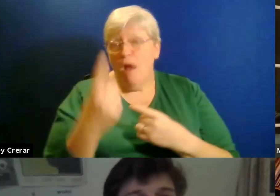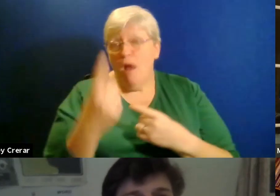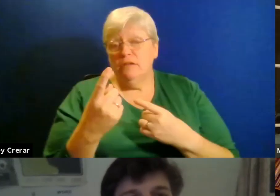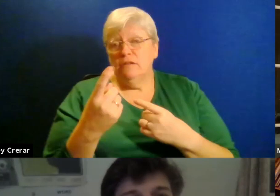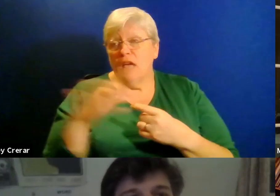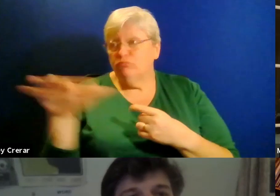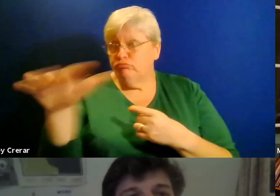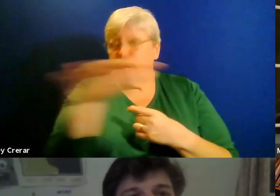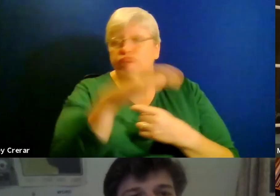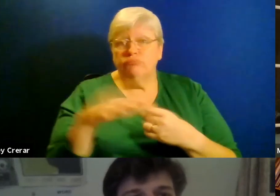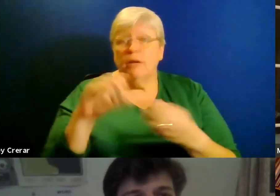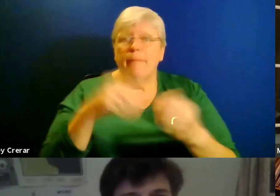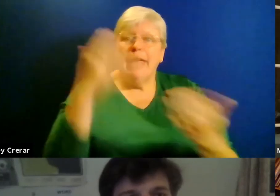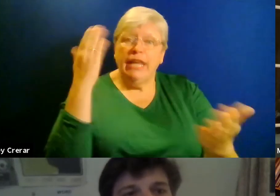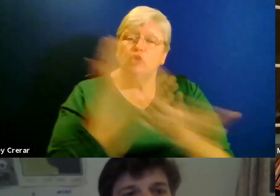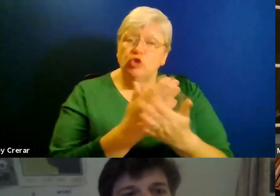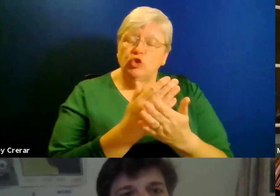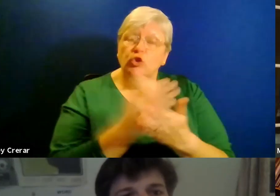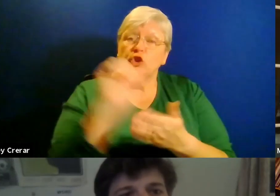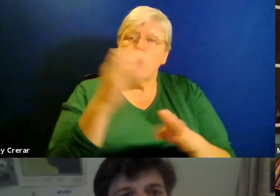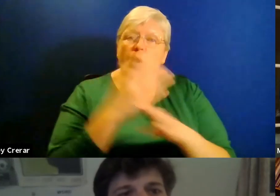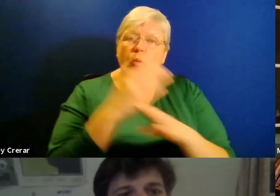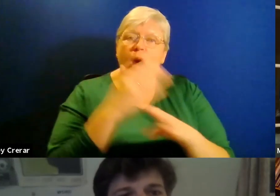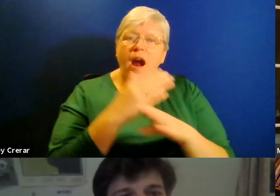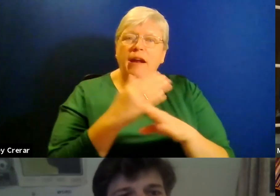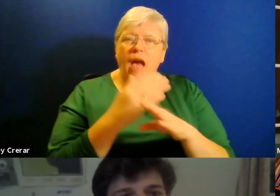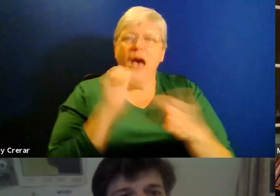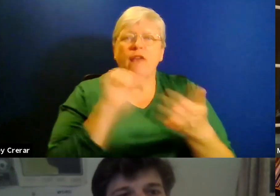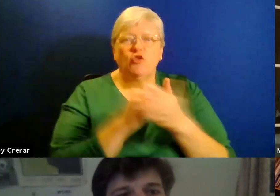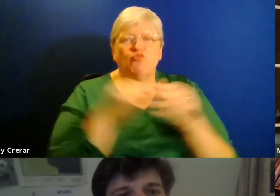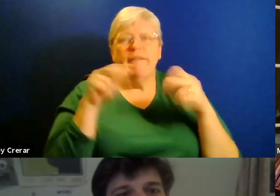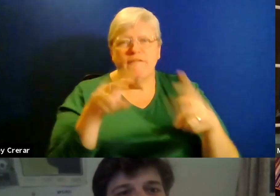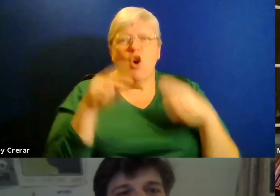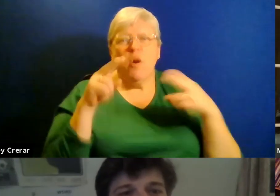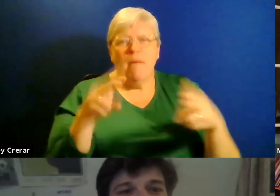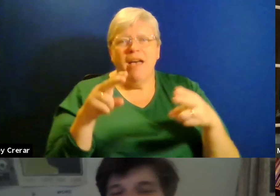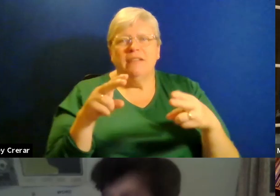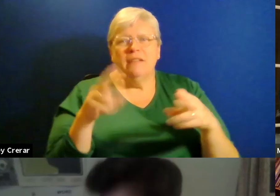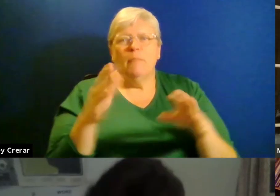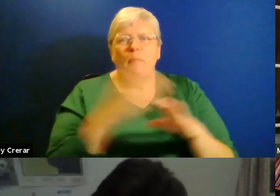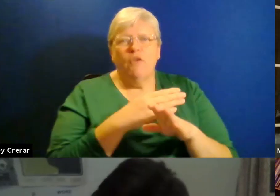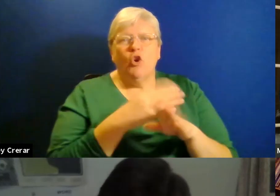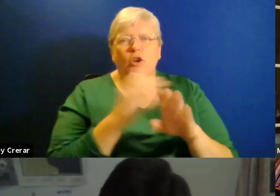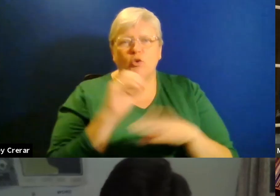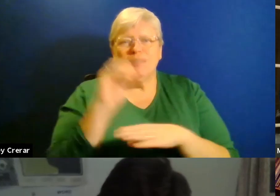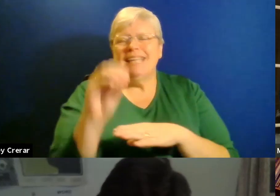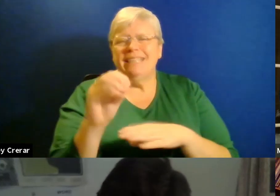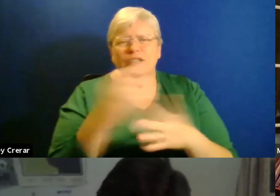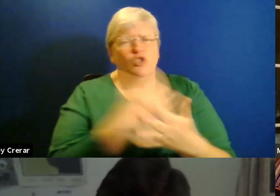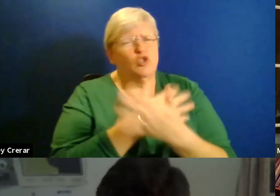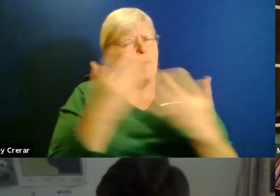there, is that make sure, you know, that your work, you've got it and you formatted it properly before, like, you send it off. Like, so many